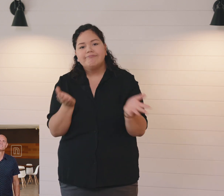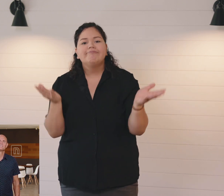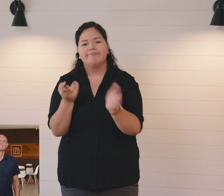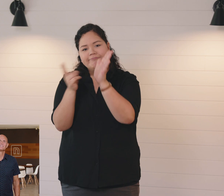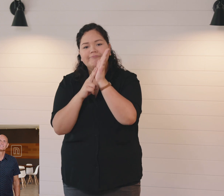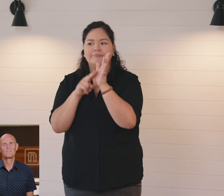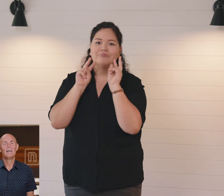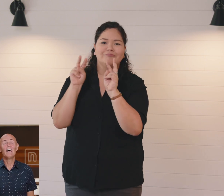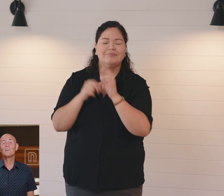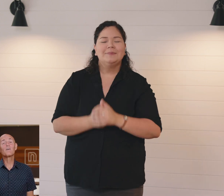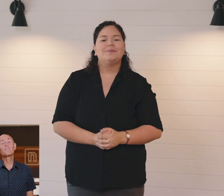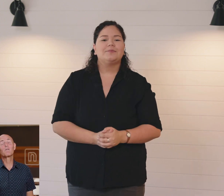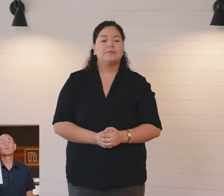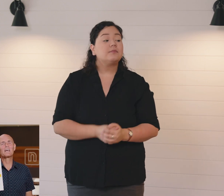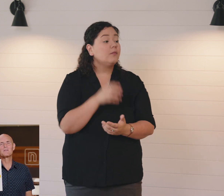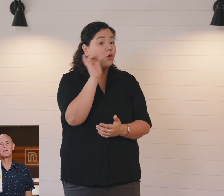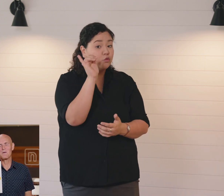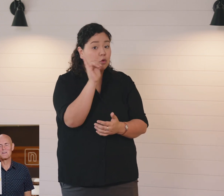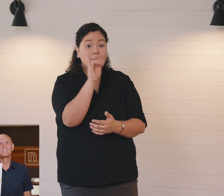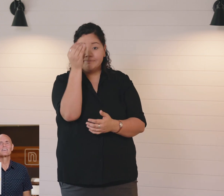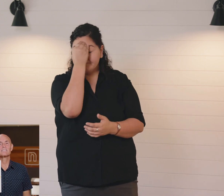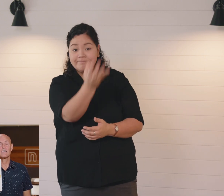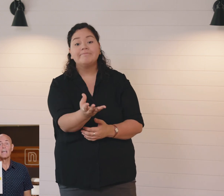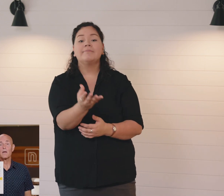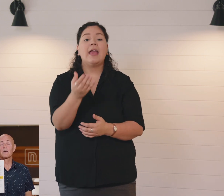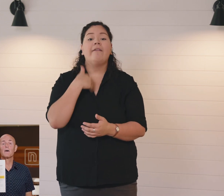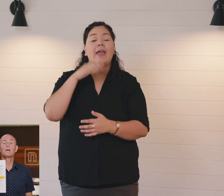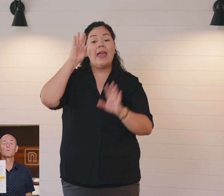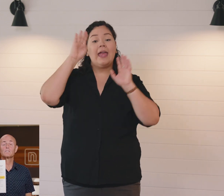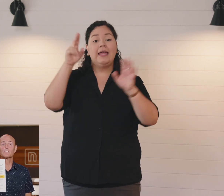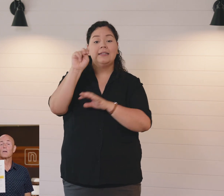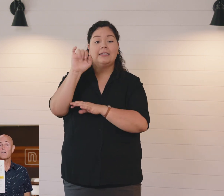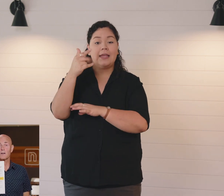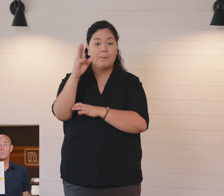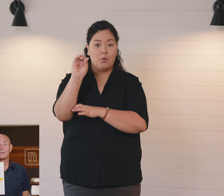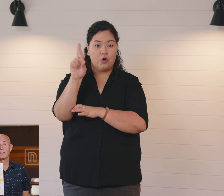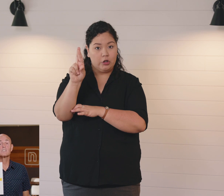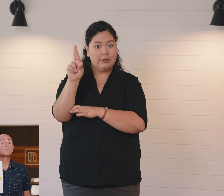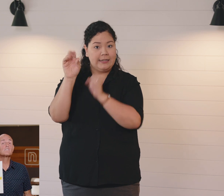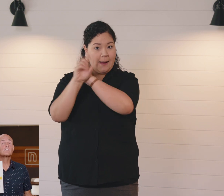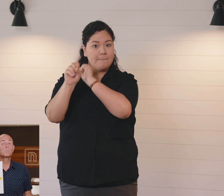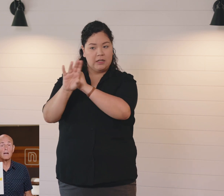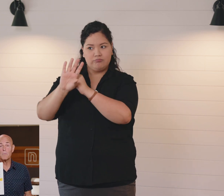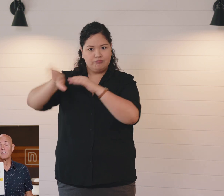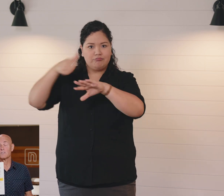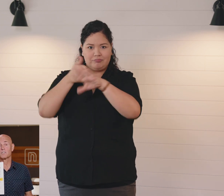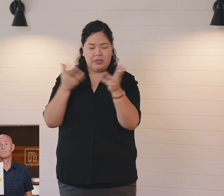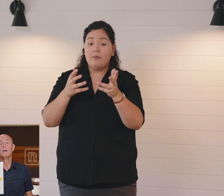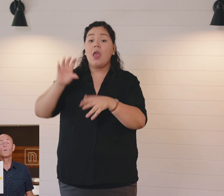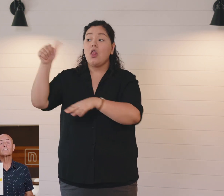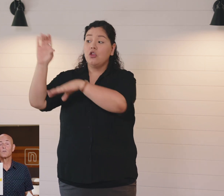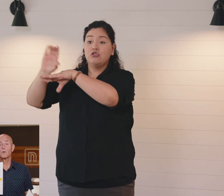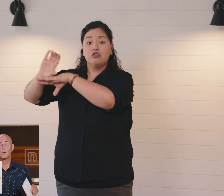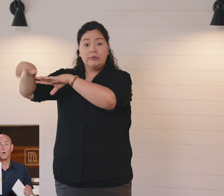to tune into that. And another thing we would like you to be aware of is the Hey Neighbor campaign, which is going on in our community. It's been begun by another